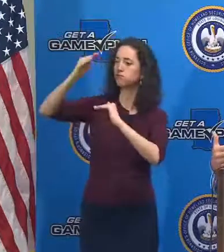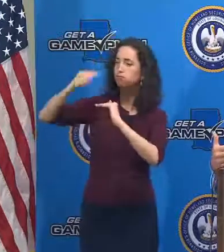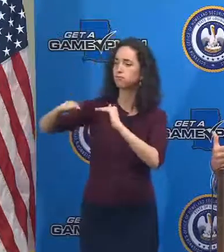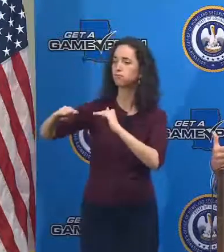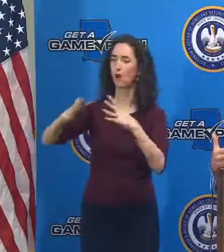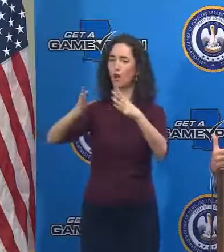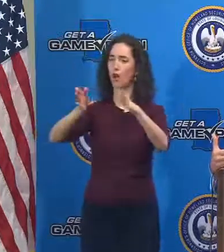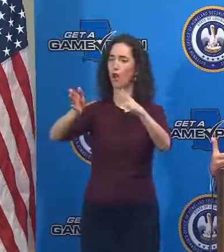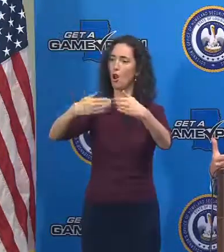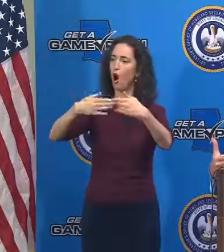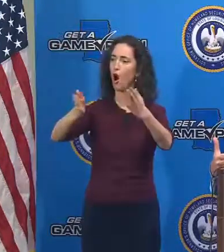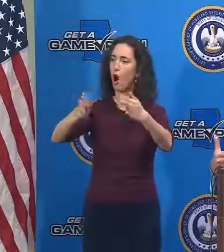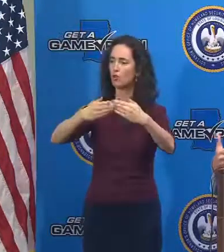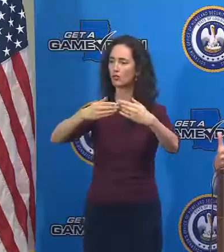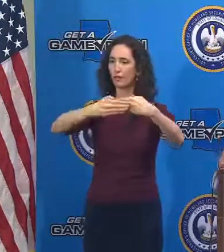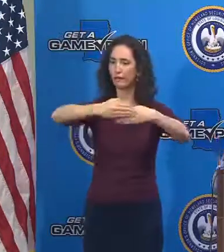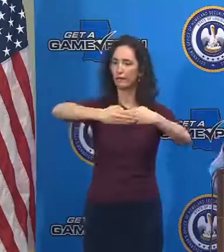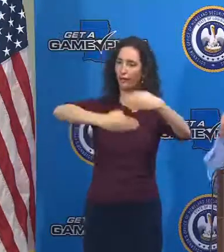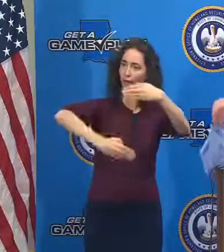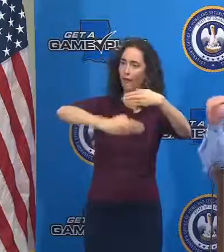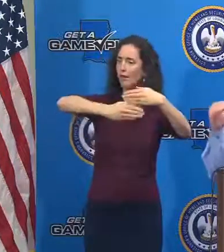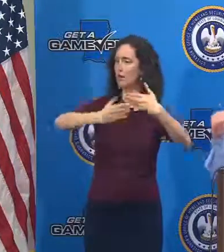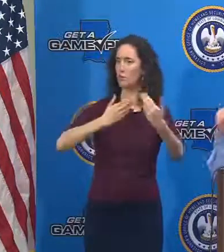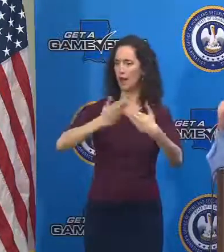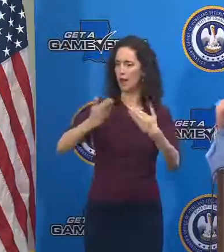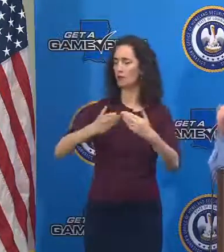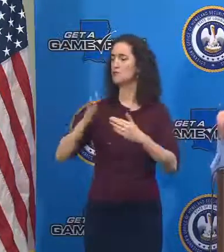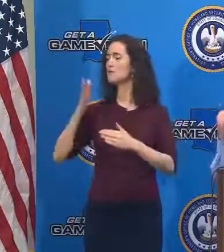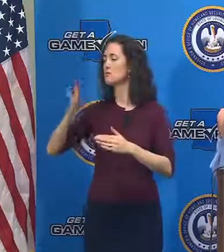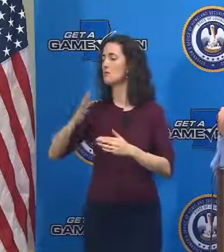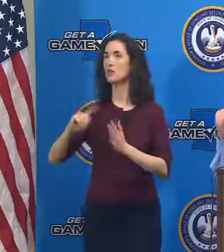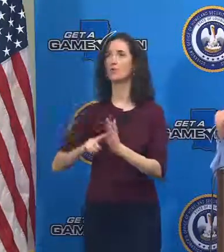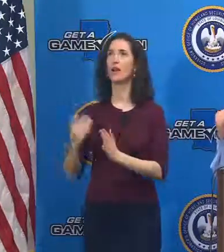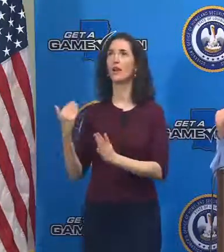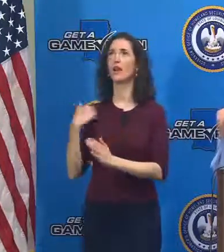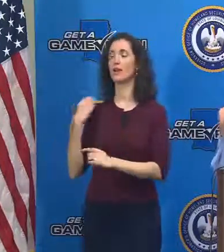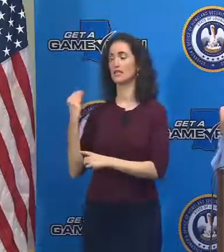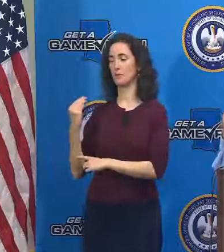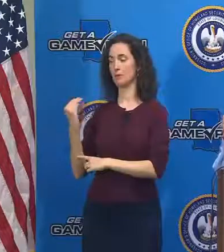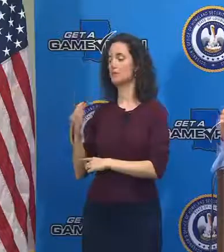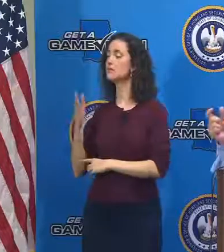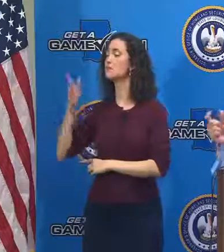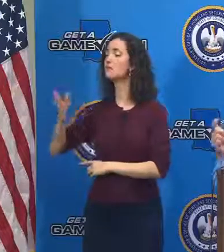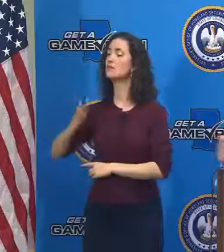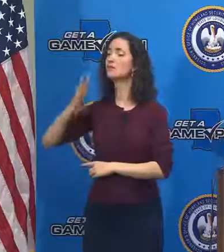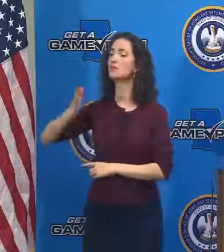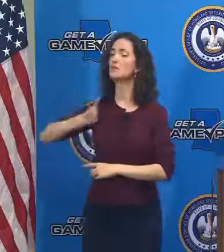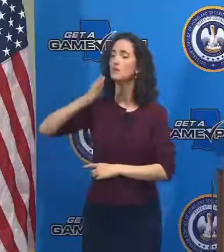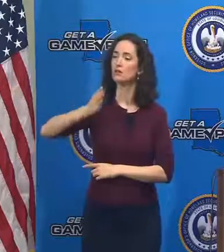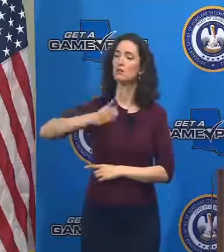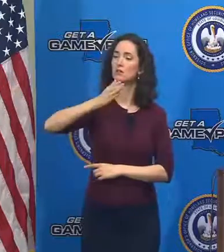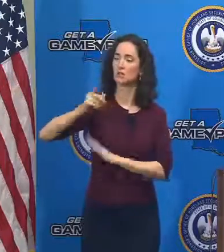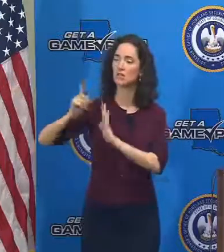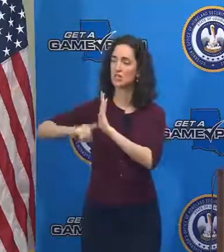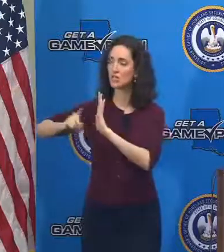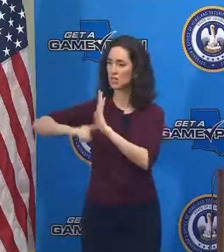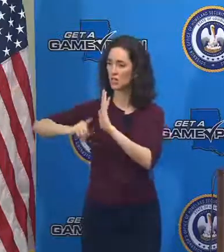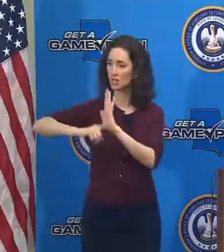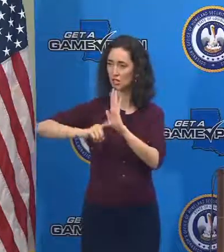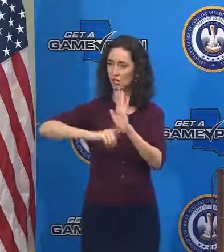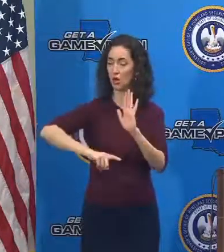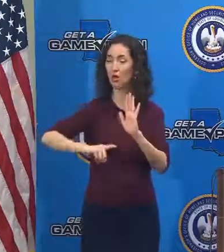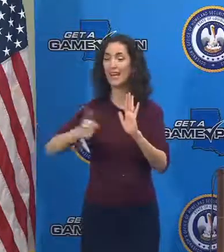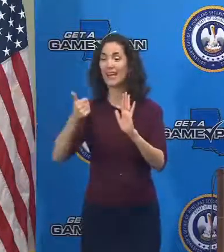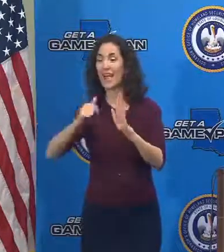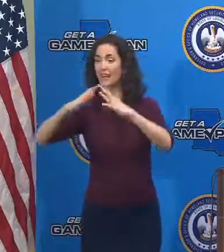really from starting last Monday, when we went to see whether any of them breached, and in fact, at this point, we don't believe